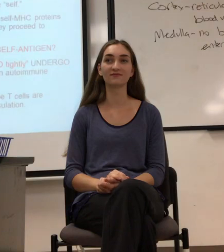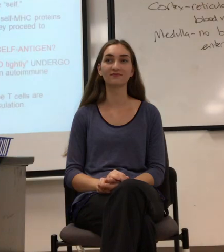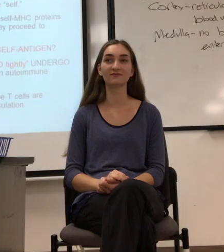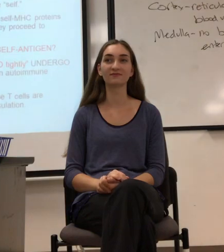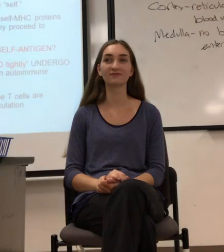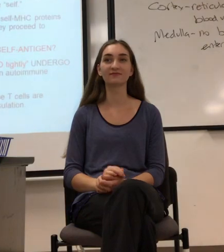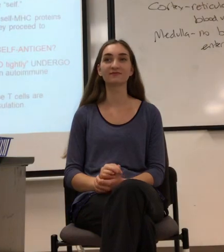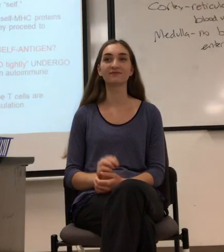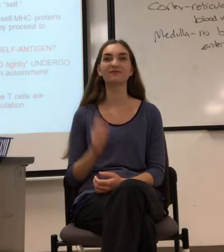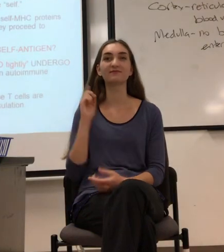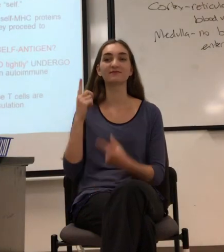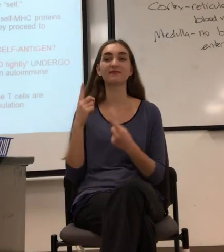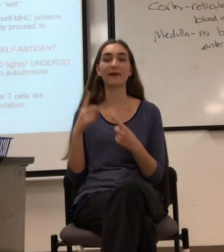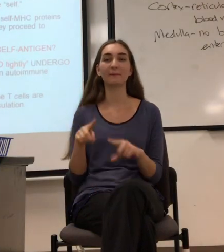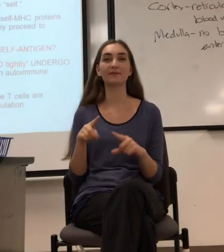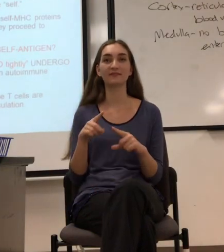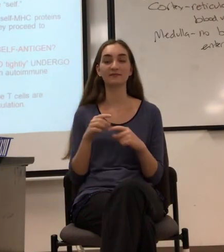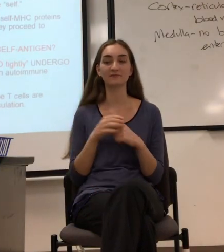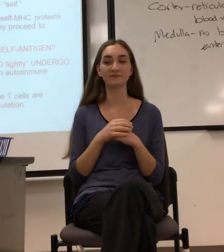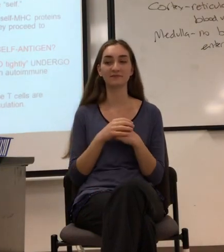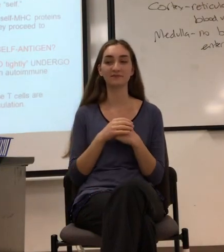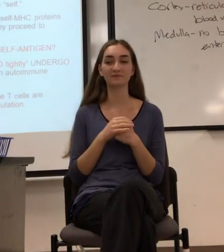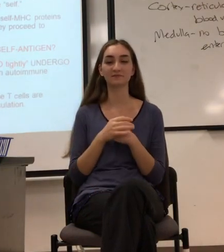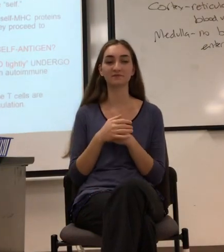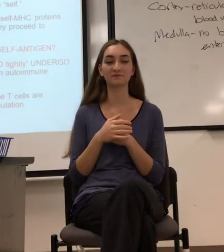So here's what's happening